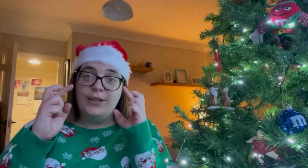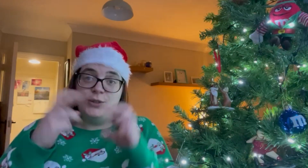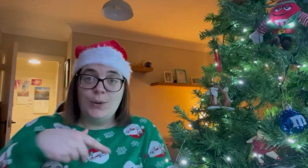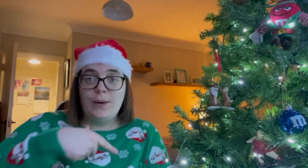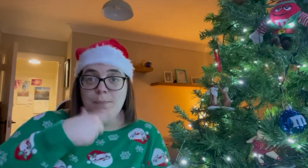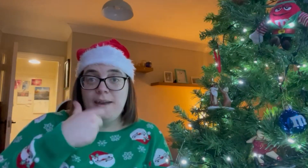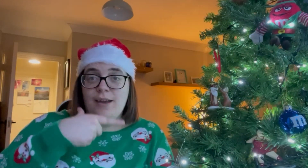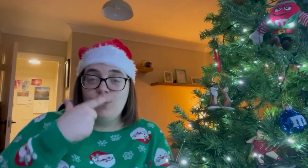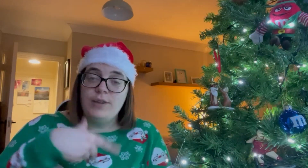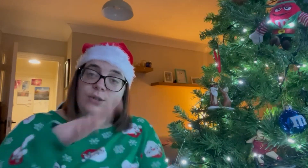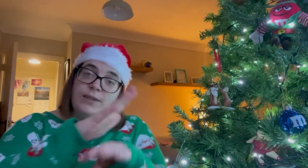you a Merry